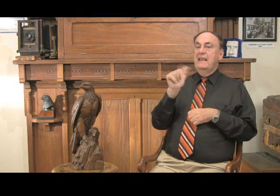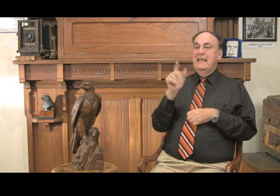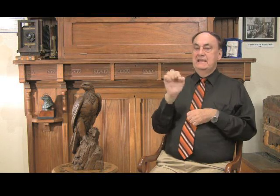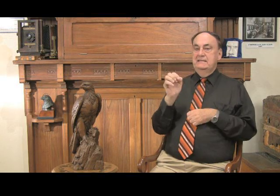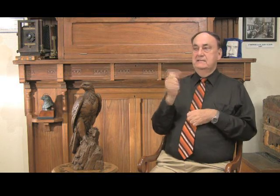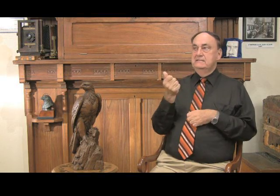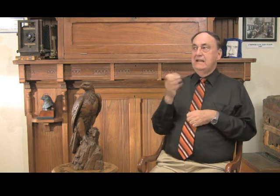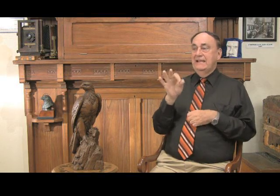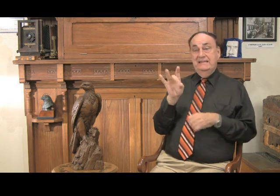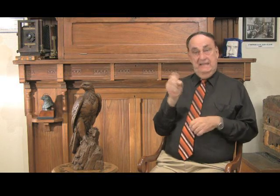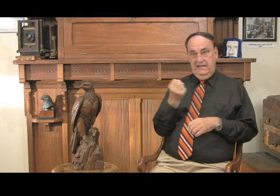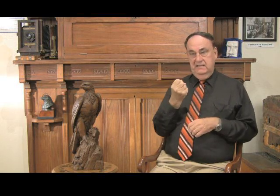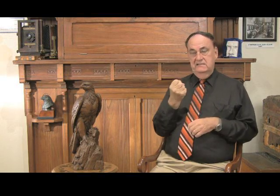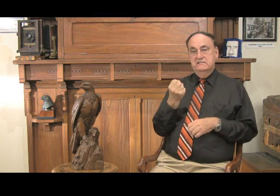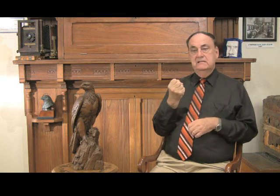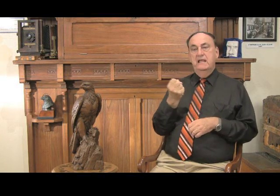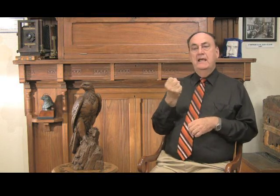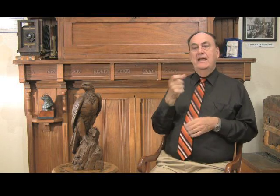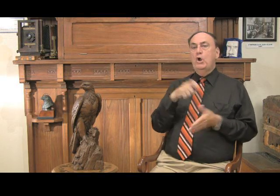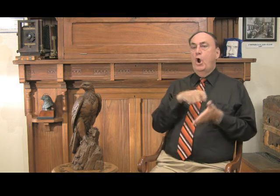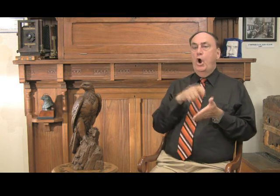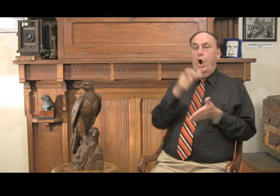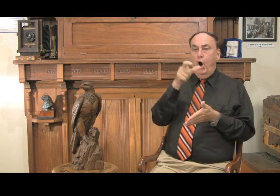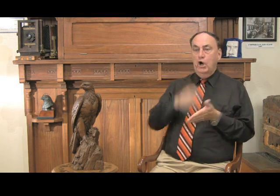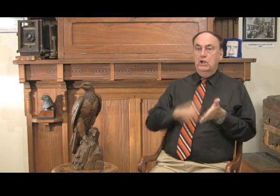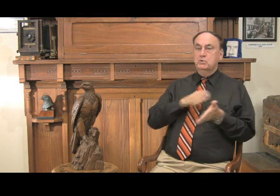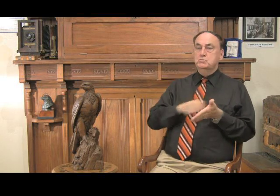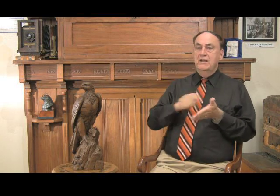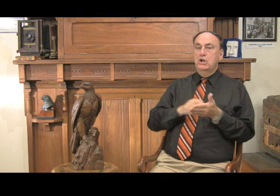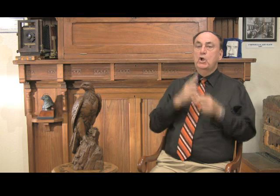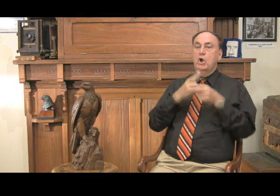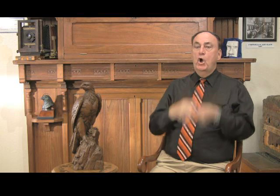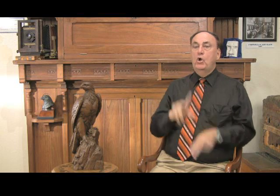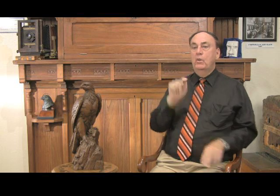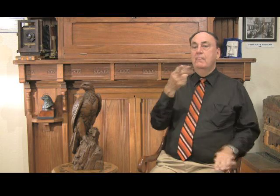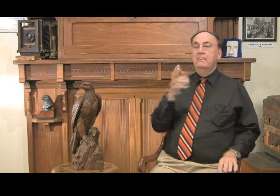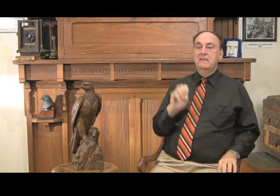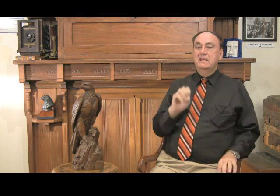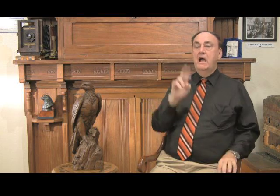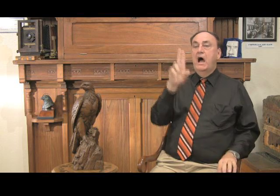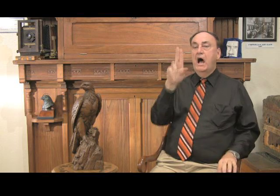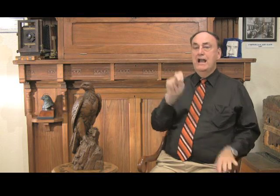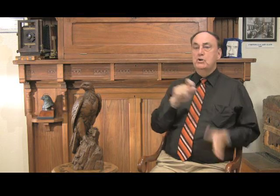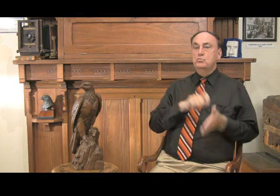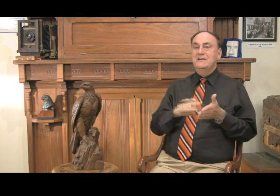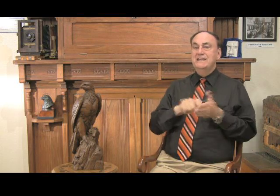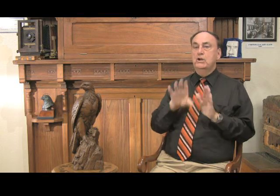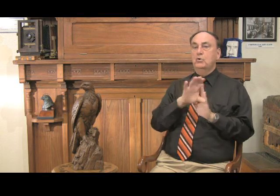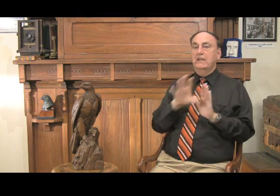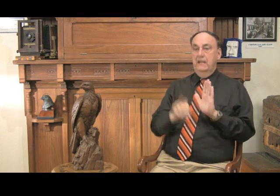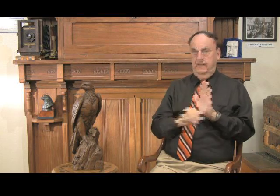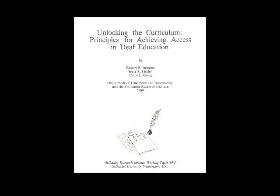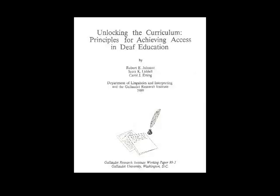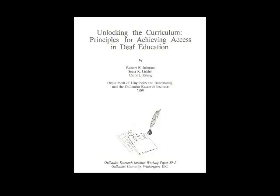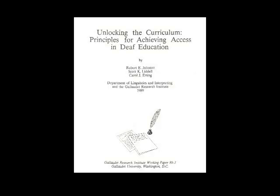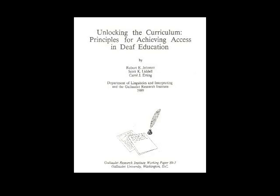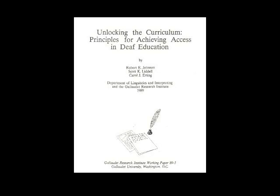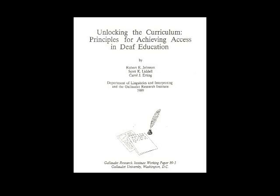in the classroom. Then in the 1980s, there was an article written called Unlocking